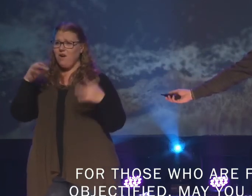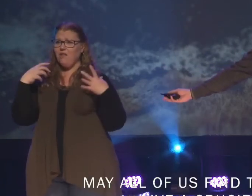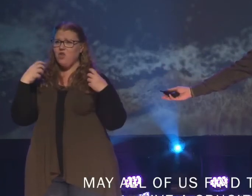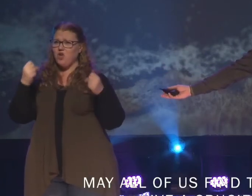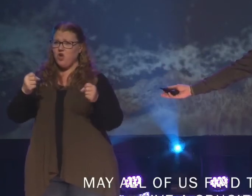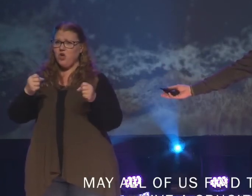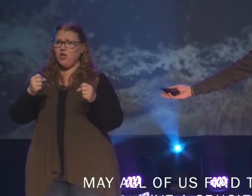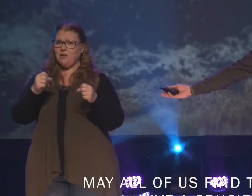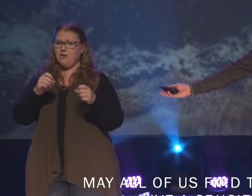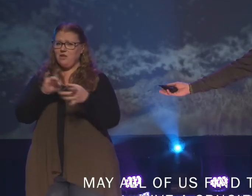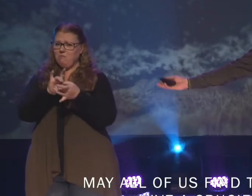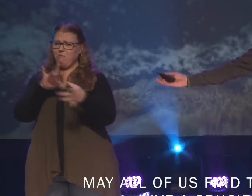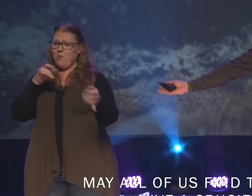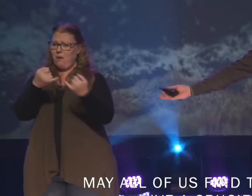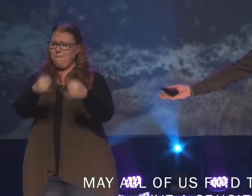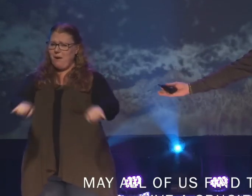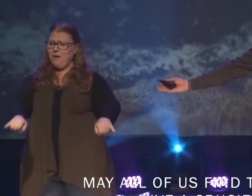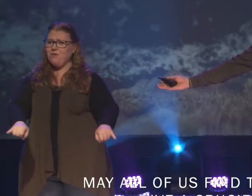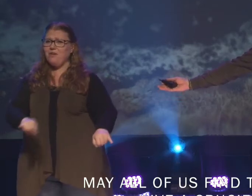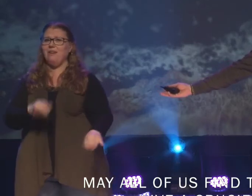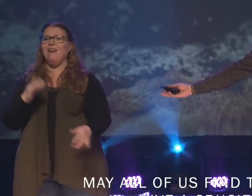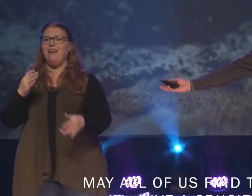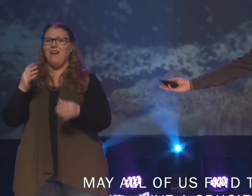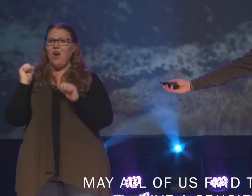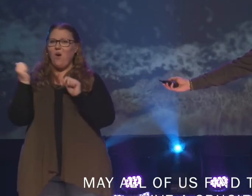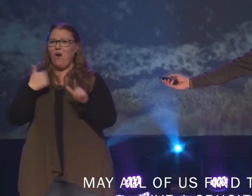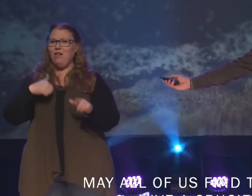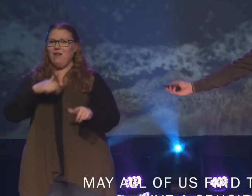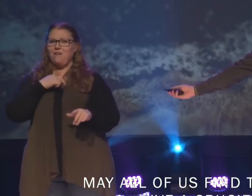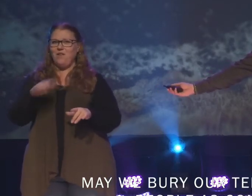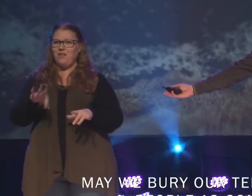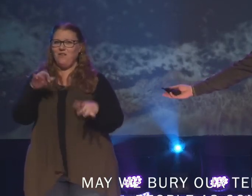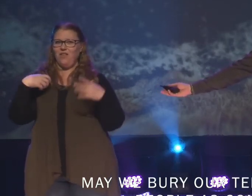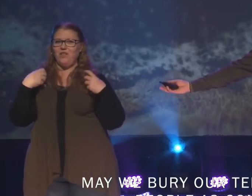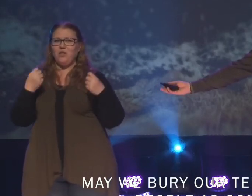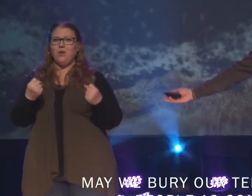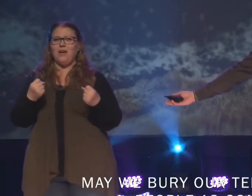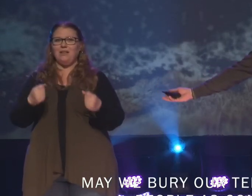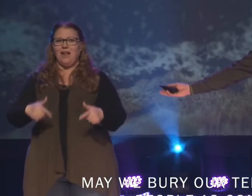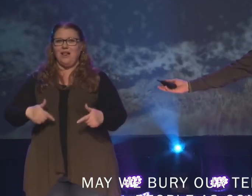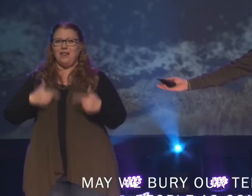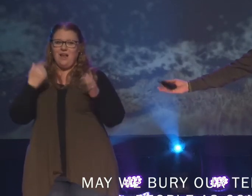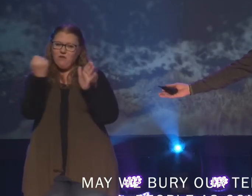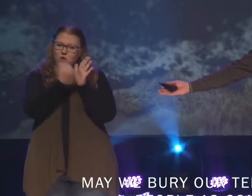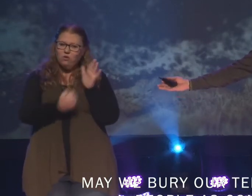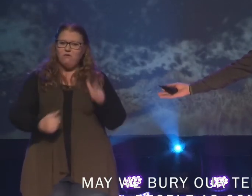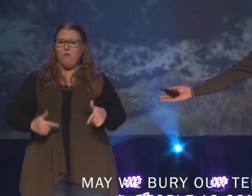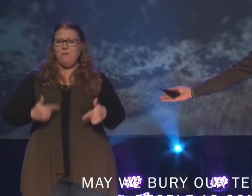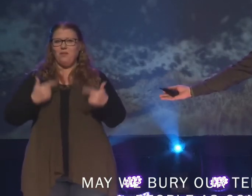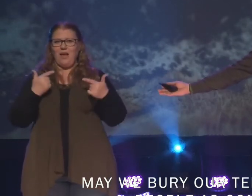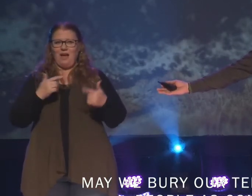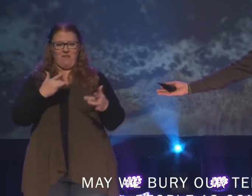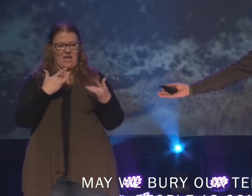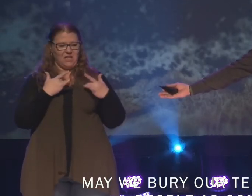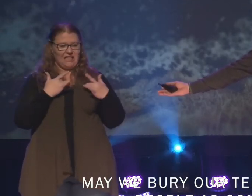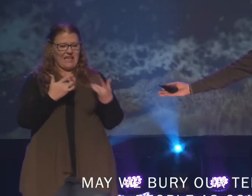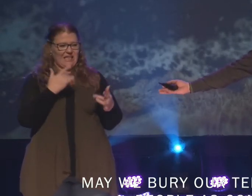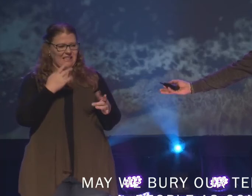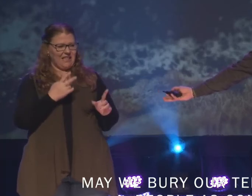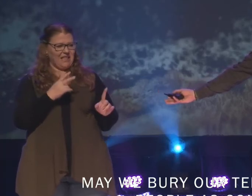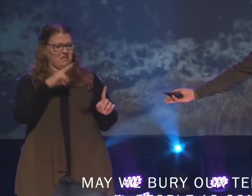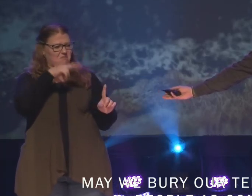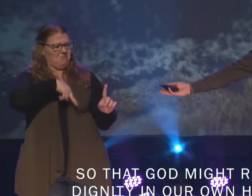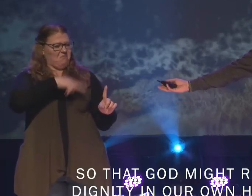a boundary. And may all of us find the strength to live a cruciform life. May we bury our tendency to see people